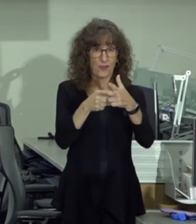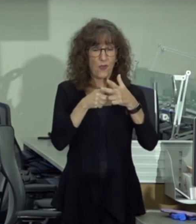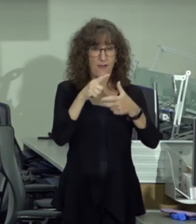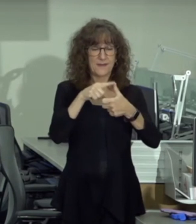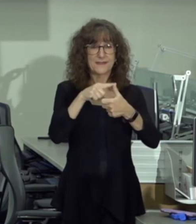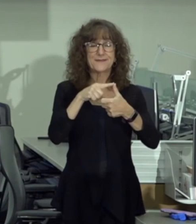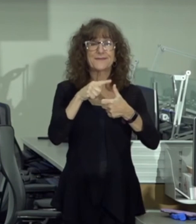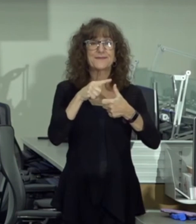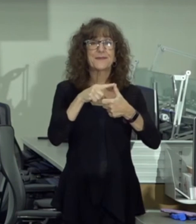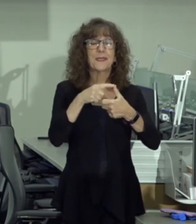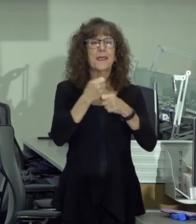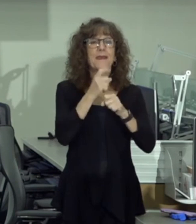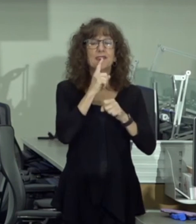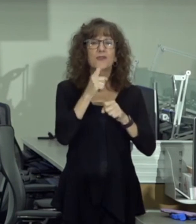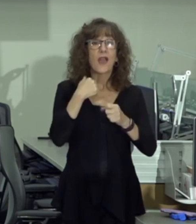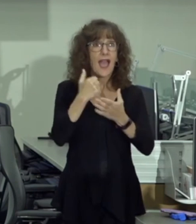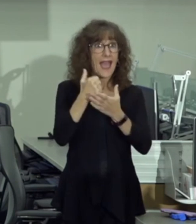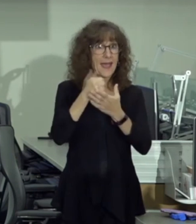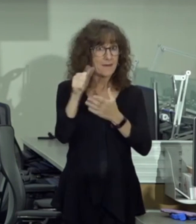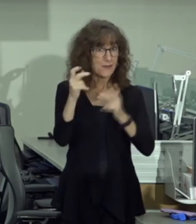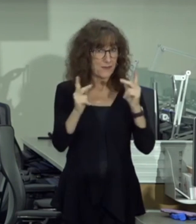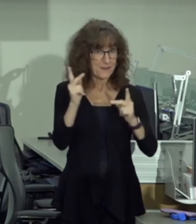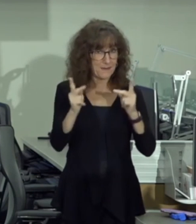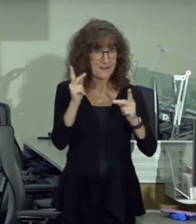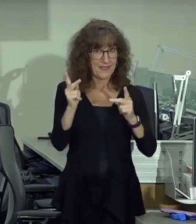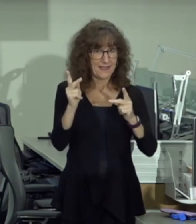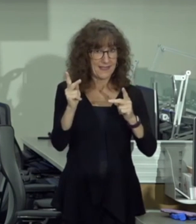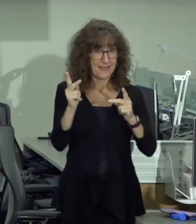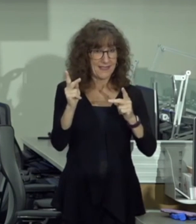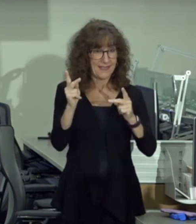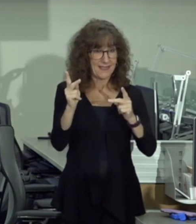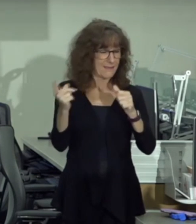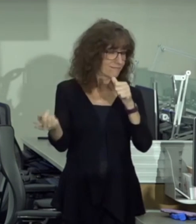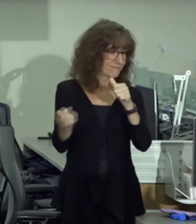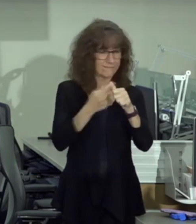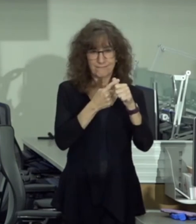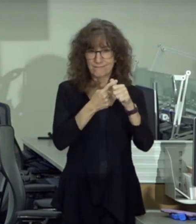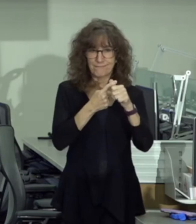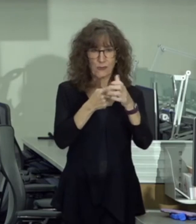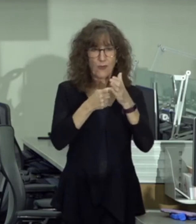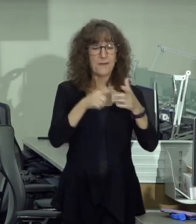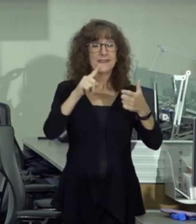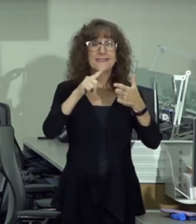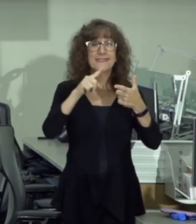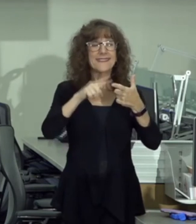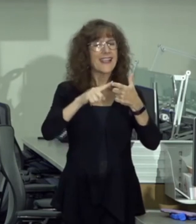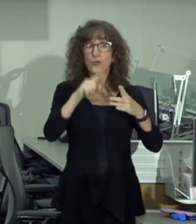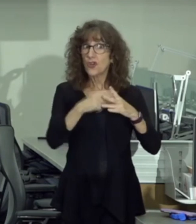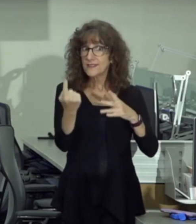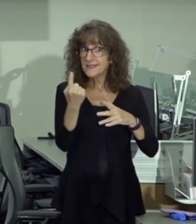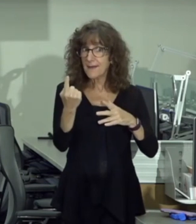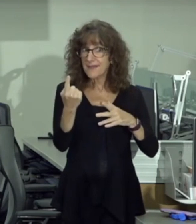to make sure that I helped other people. That was our first tenet. The other tenet was not to start